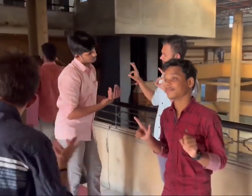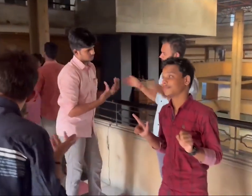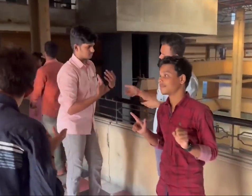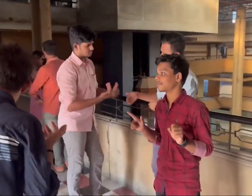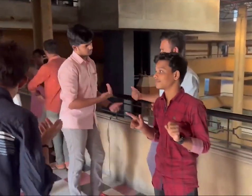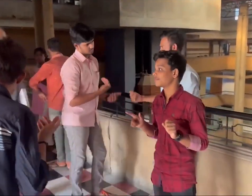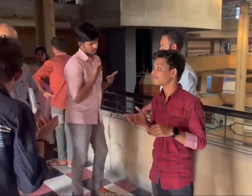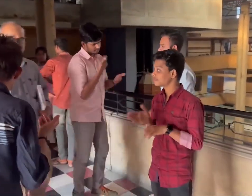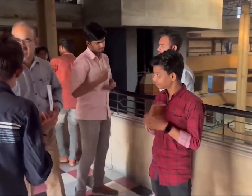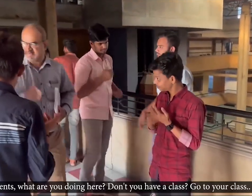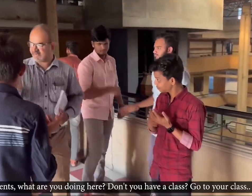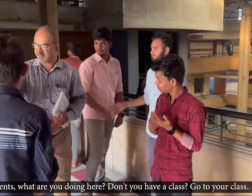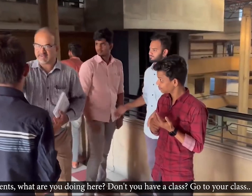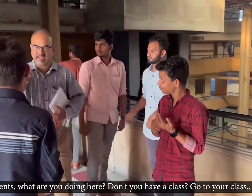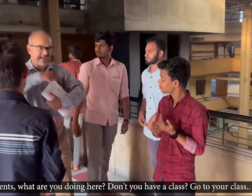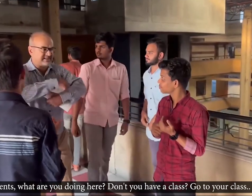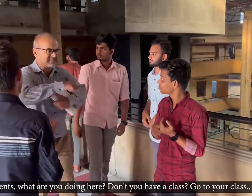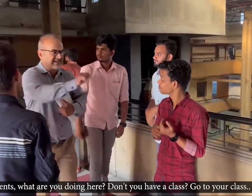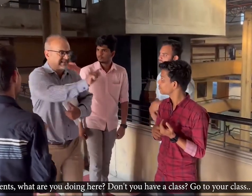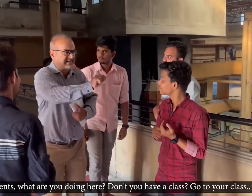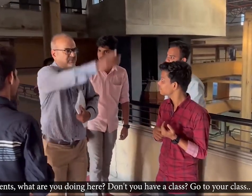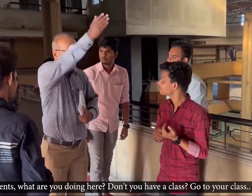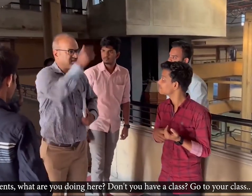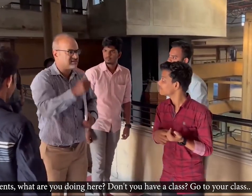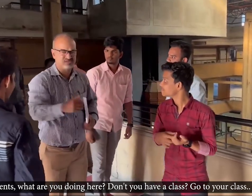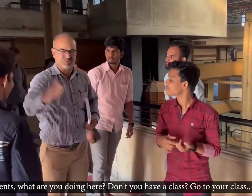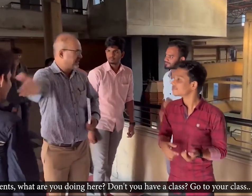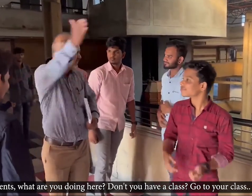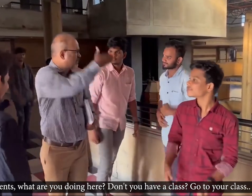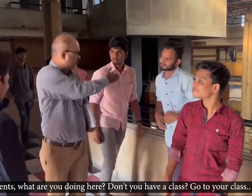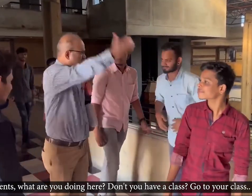Students, what are you doing here? Don't you have class? Go to your class. Go now. Go.